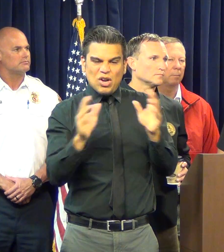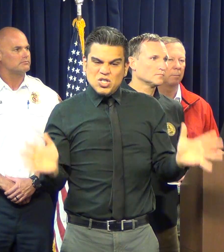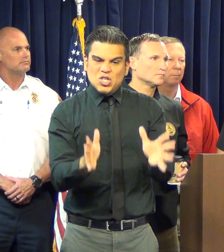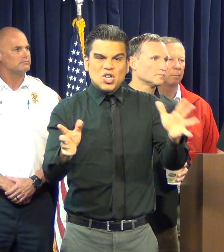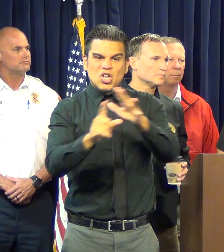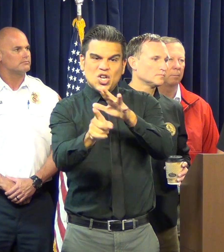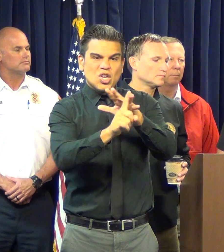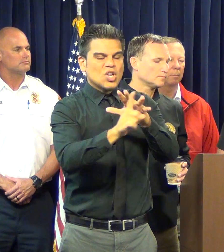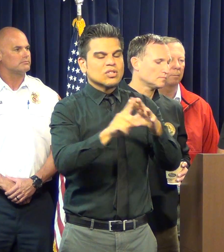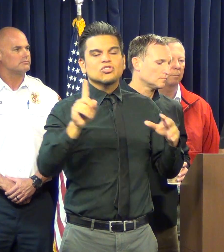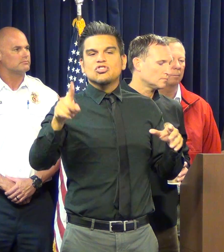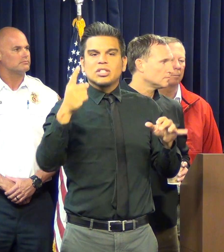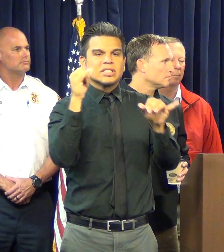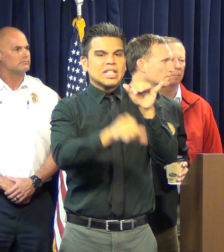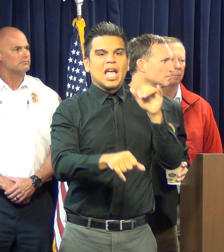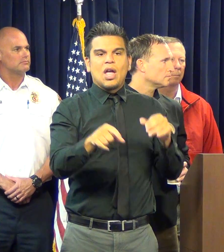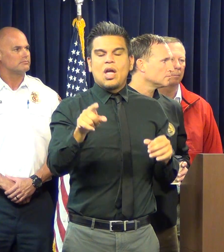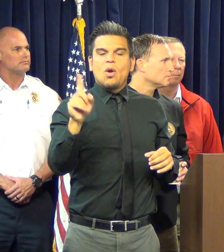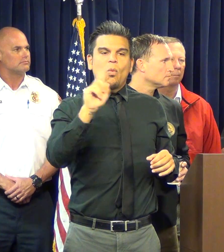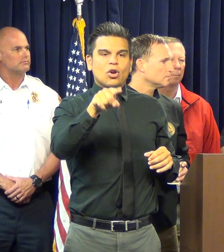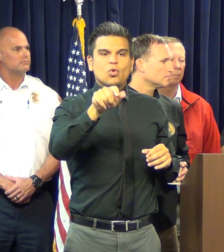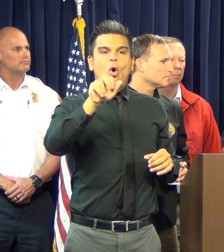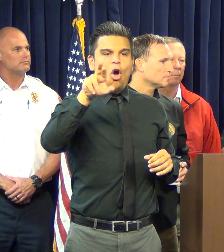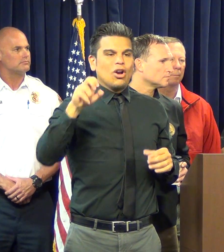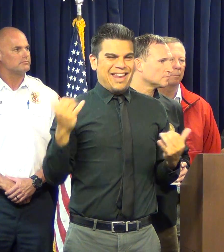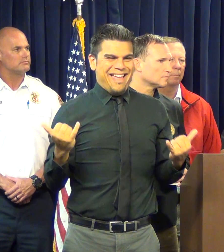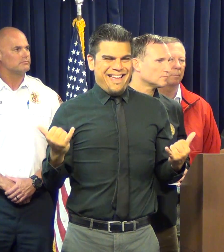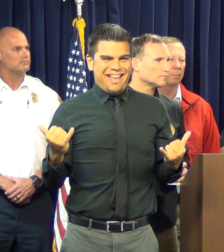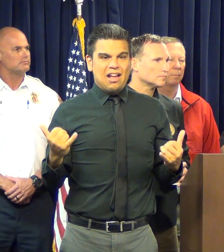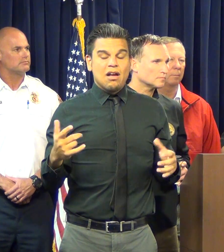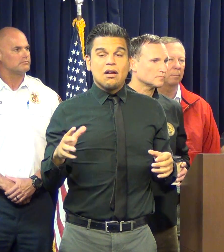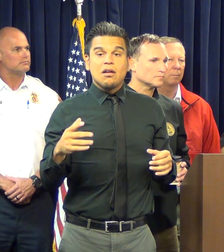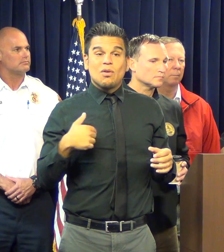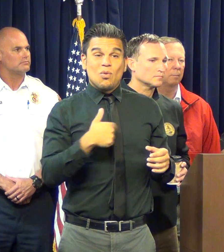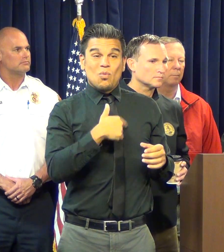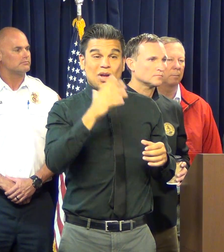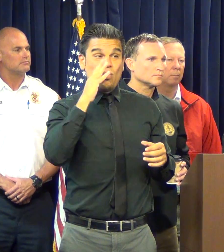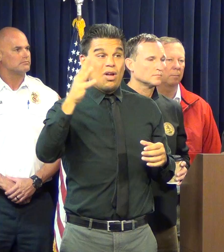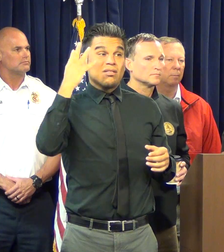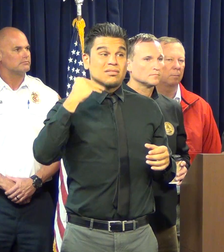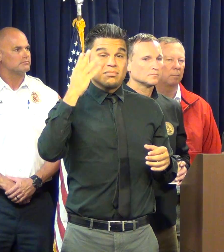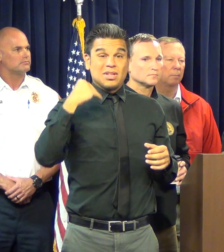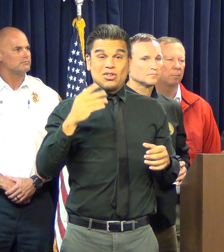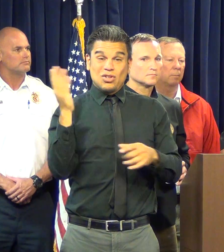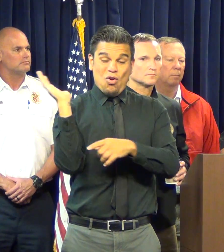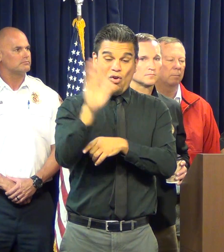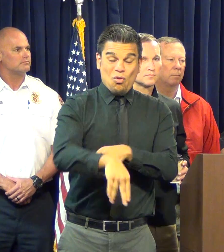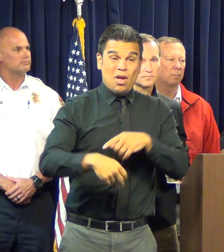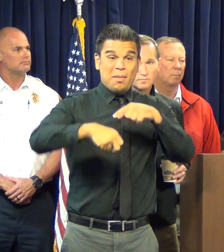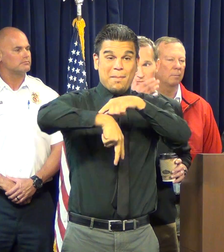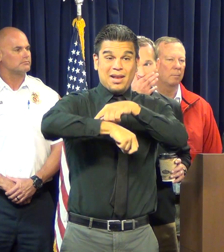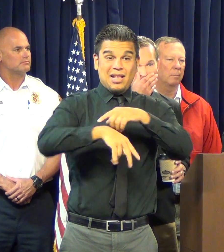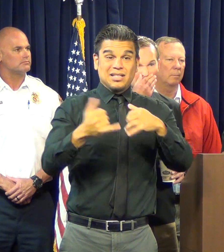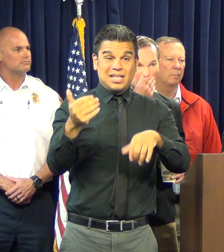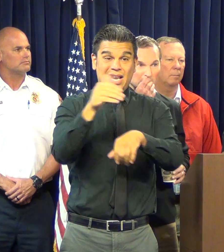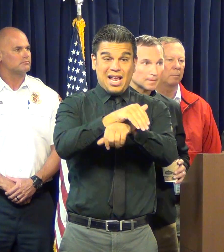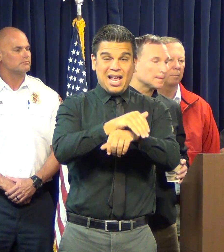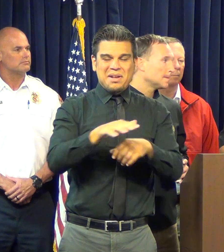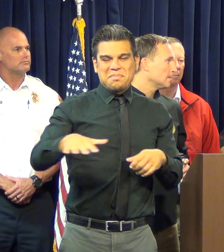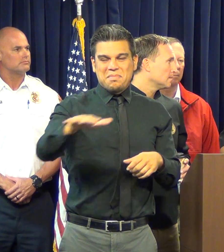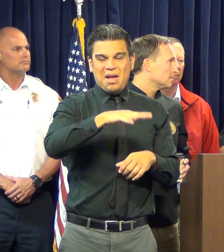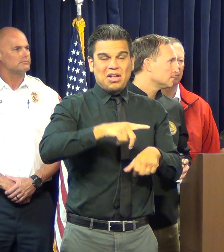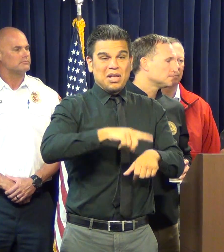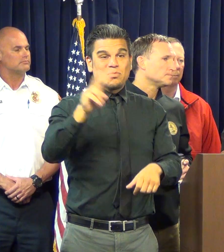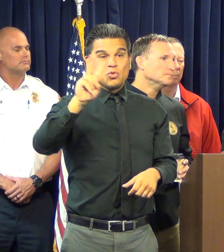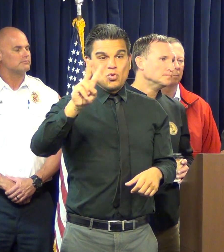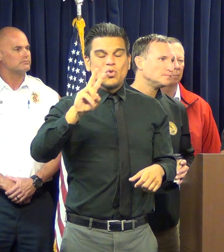are. As you've heard, we're going to experience a deteriorating weather condition all the way through midnight tonight, with the peak really starting around 2 o'clock today. We